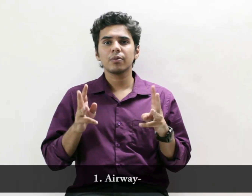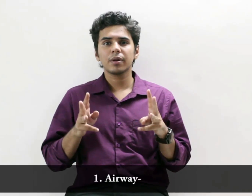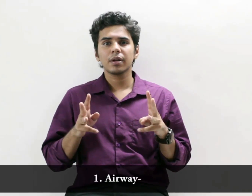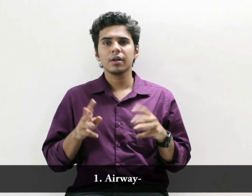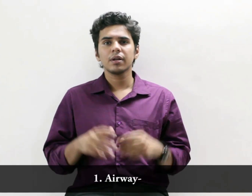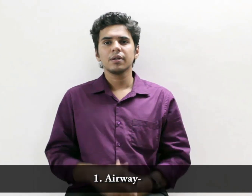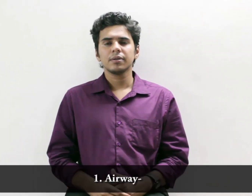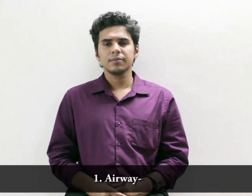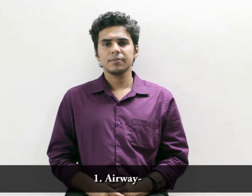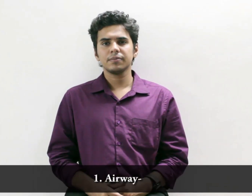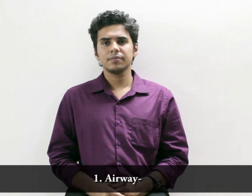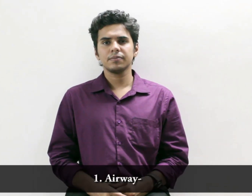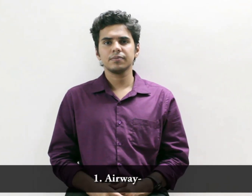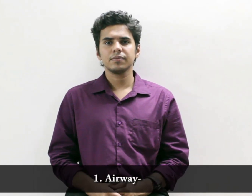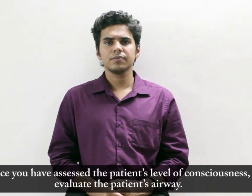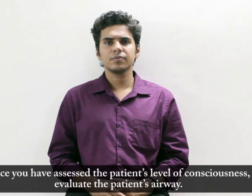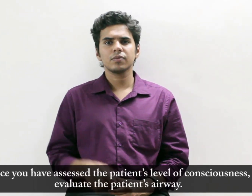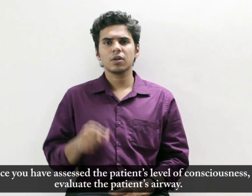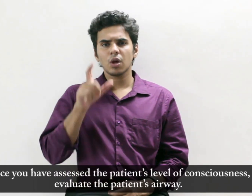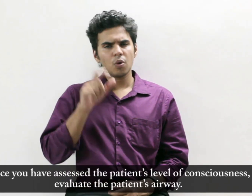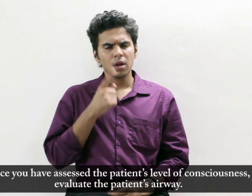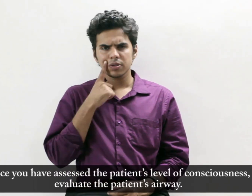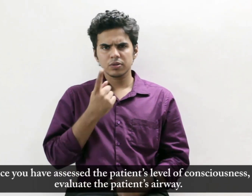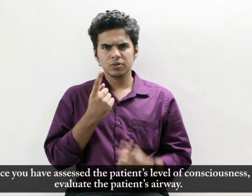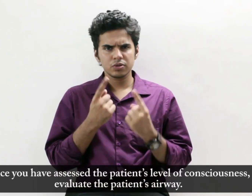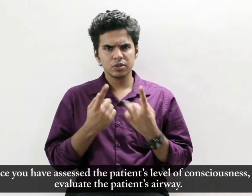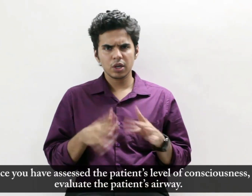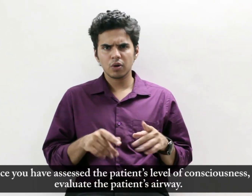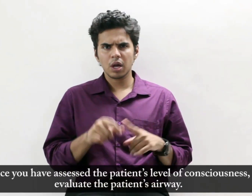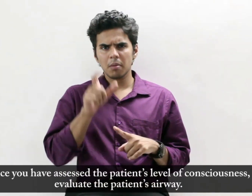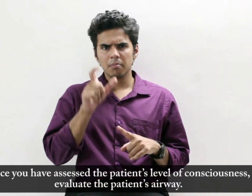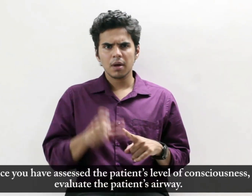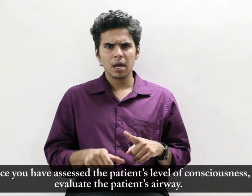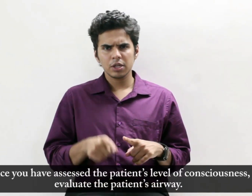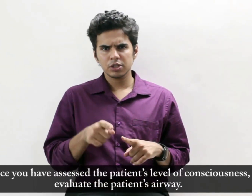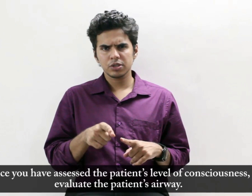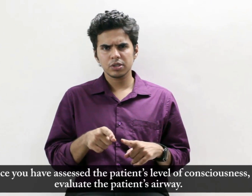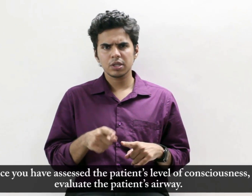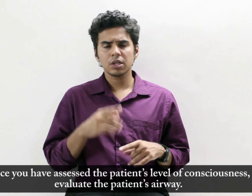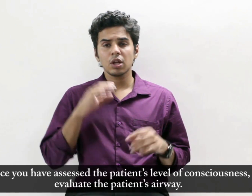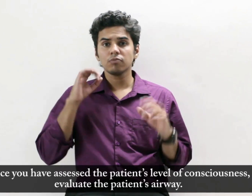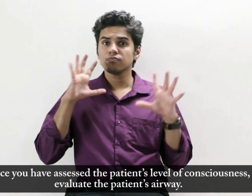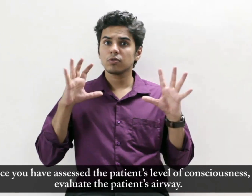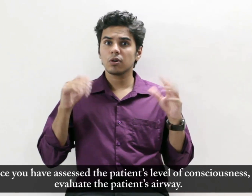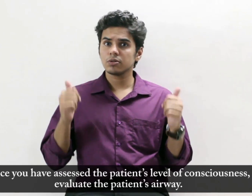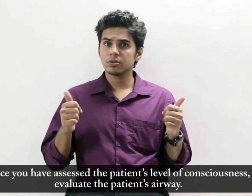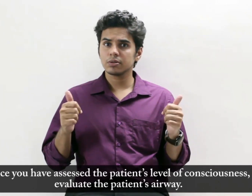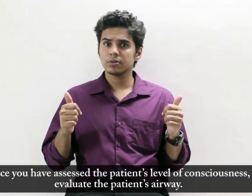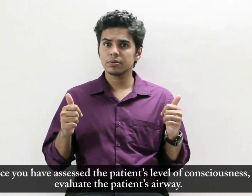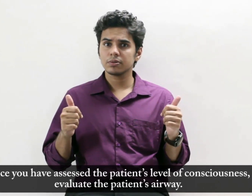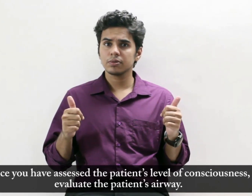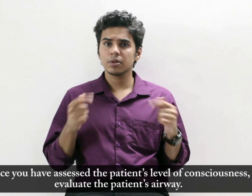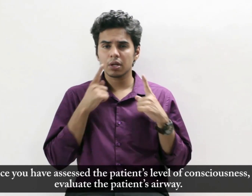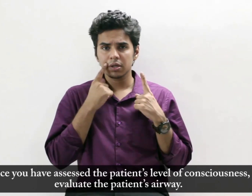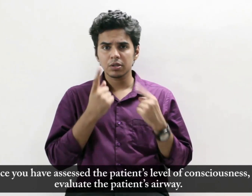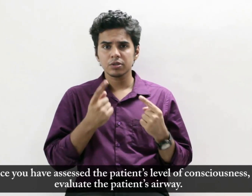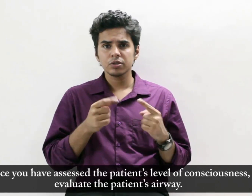Number 1. Airway. Once you have assessed the patient's level of consciousness, evaluate the patient's airway.